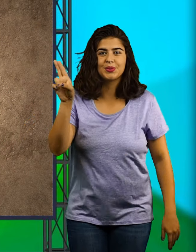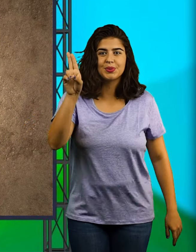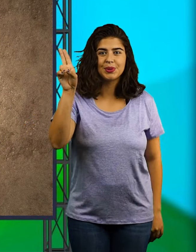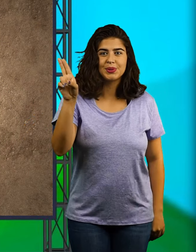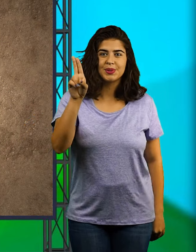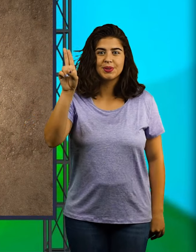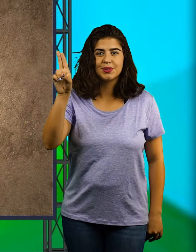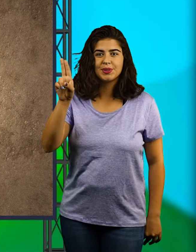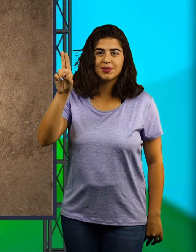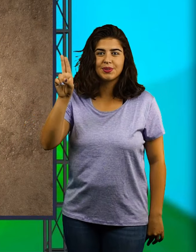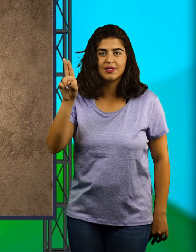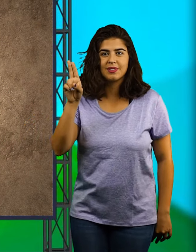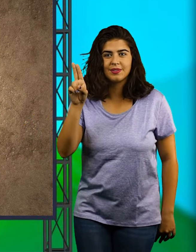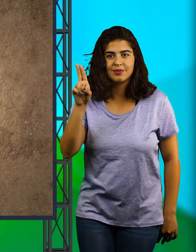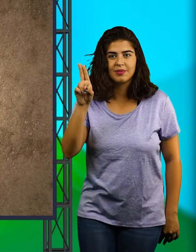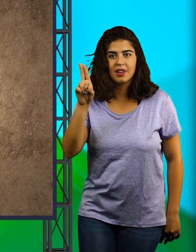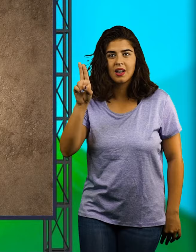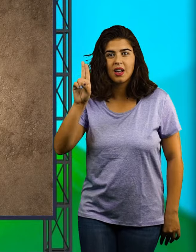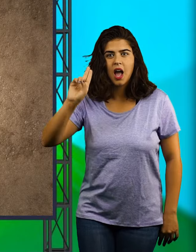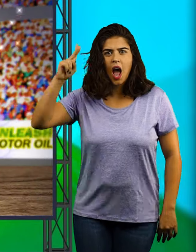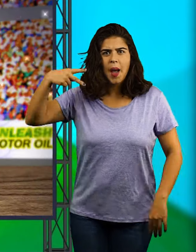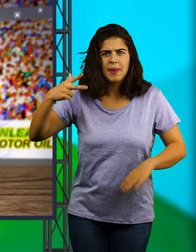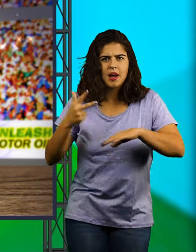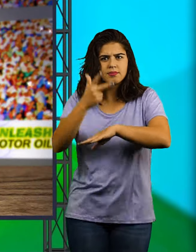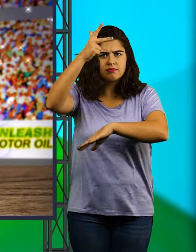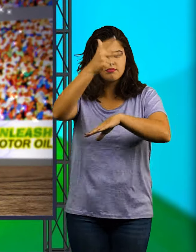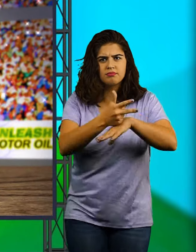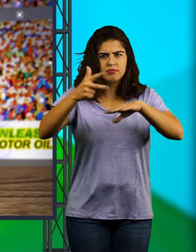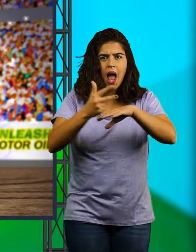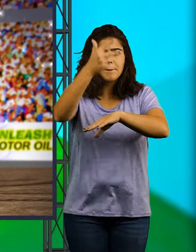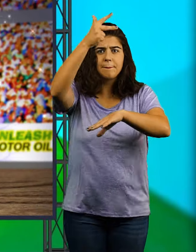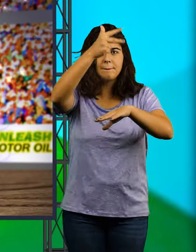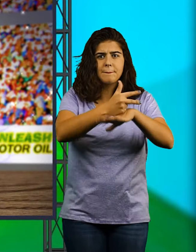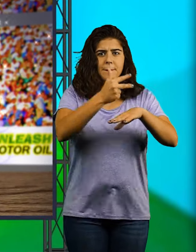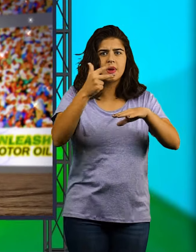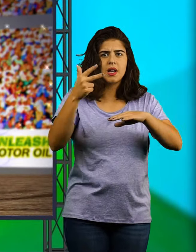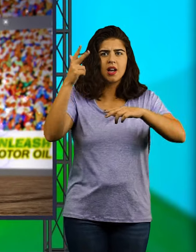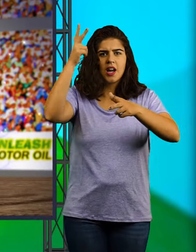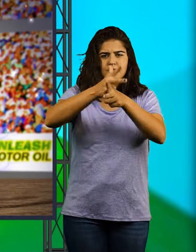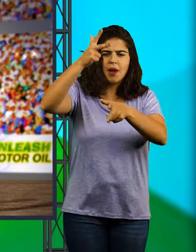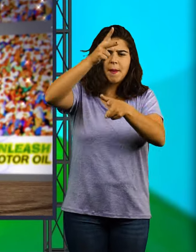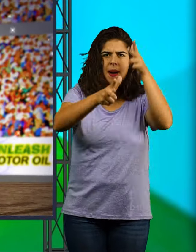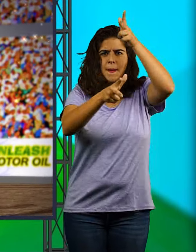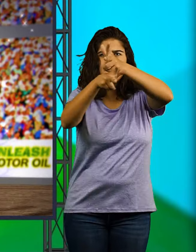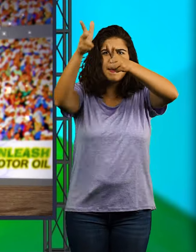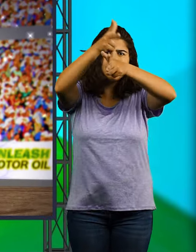U is the first letter in up. As the trucks stack atop each other, they go up,